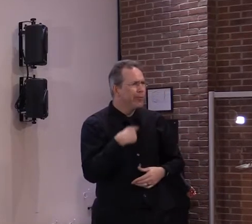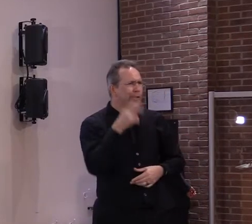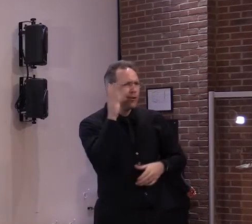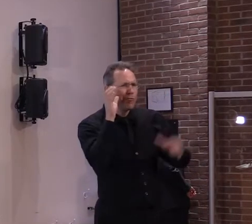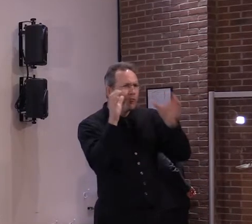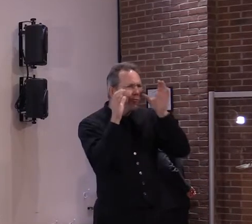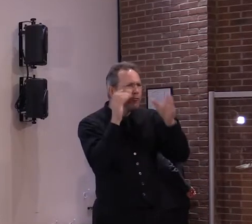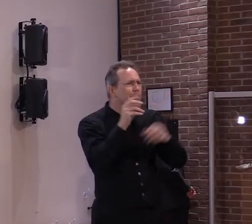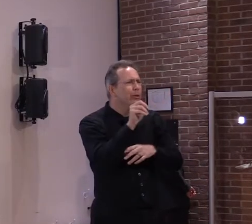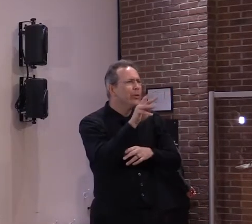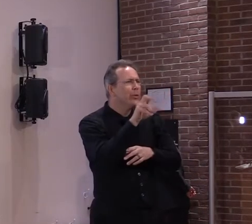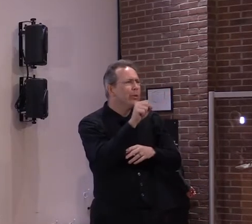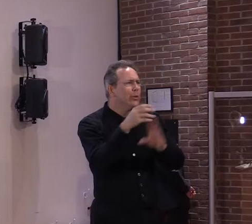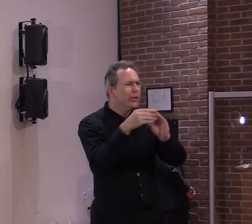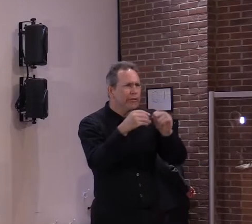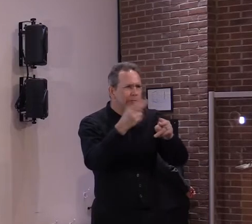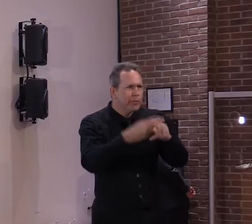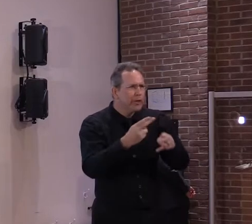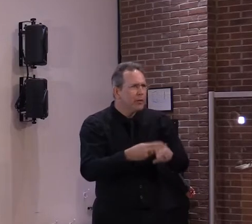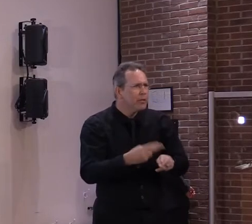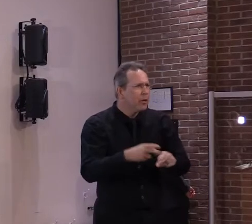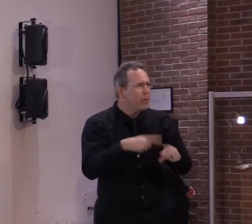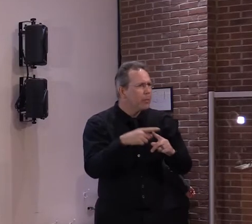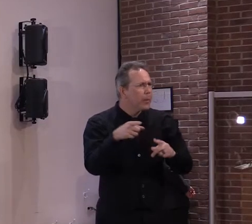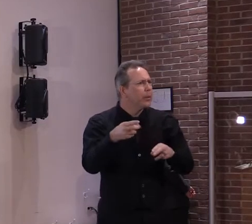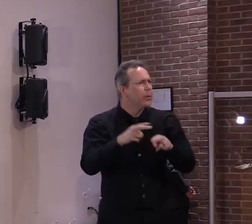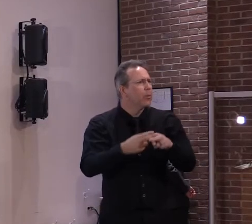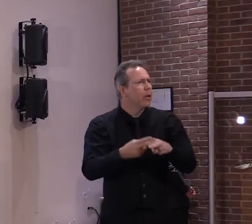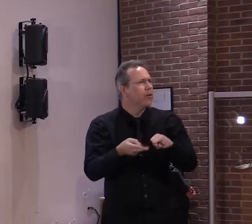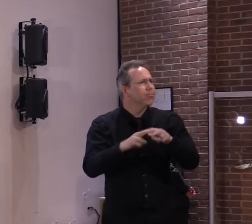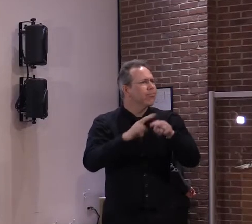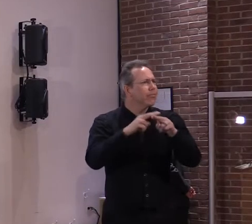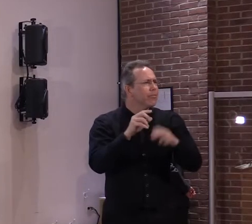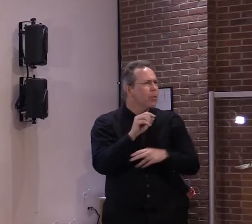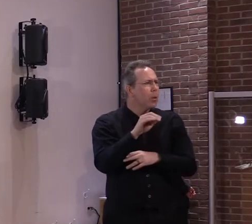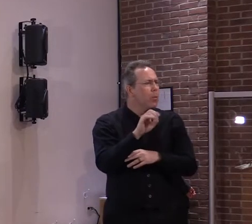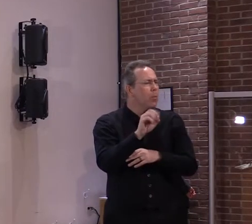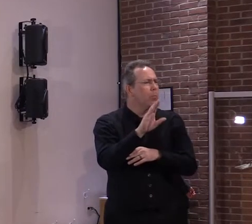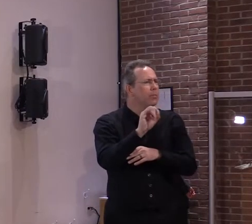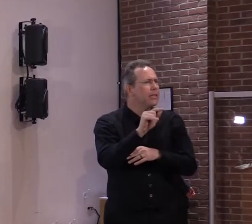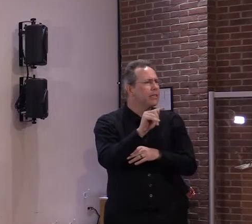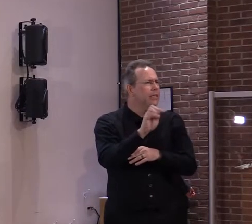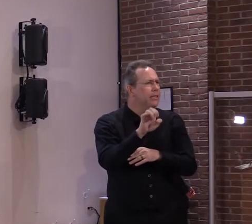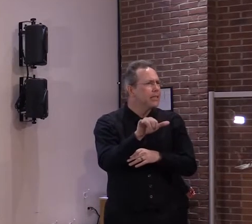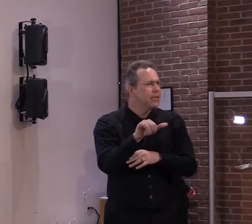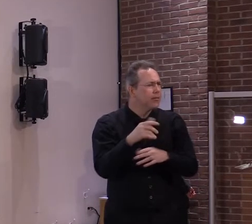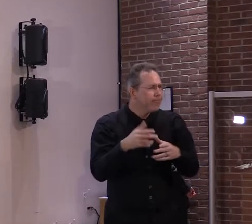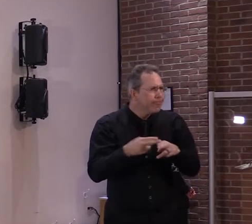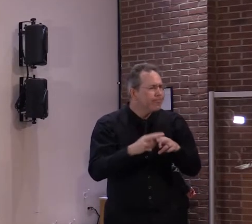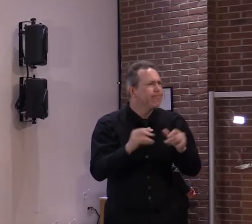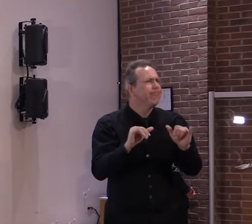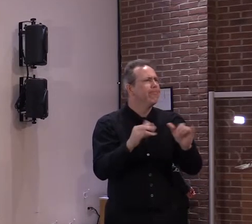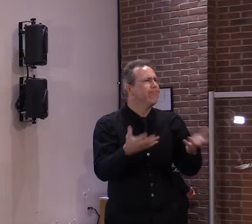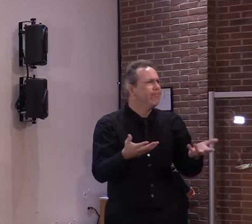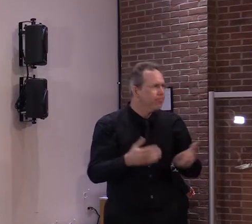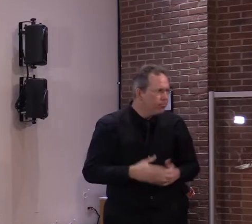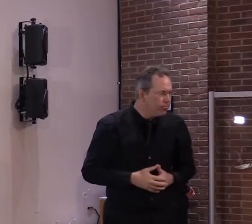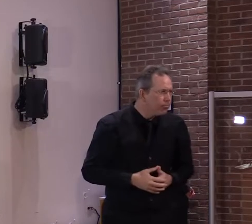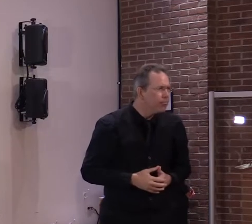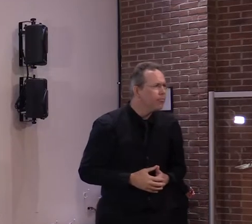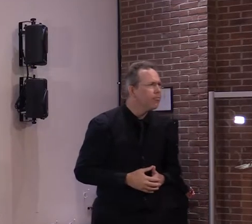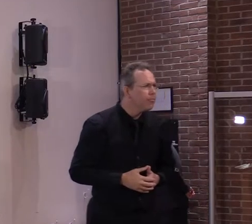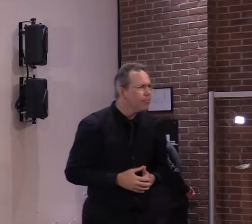health surveillance section in the statistics yet at this point in time. But I think we can accept the fact